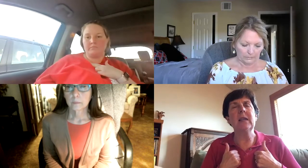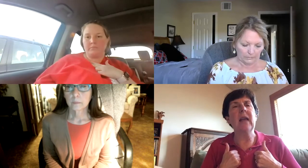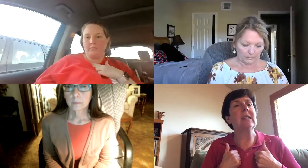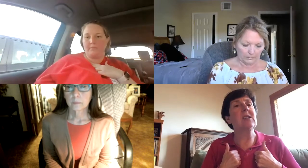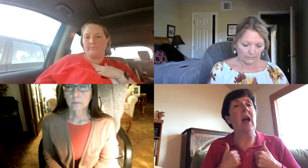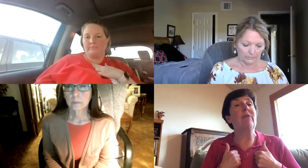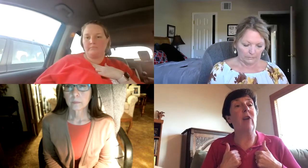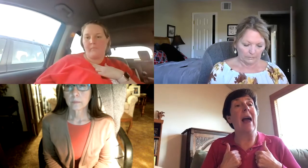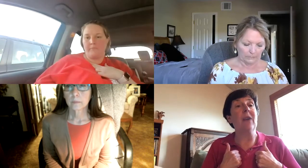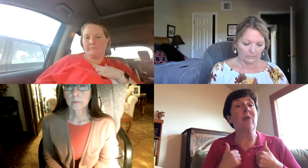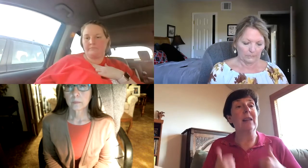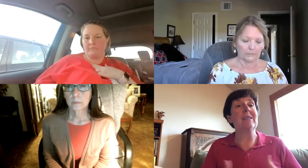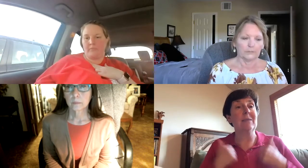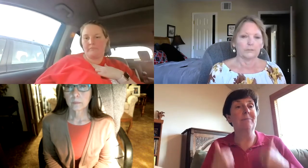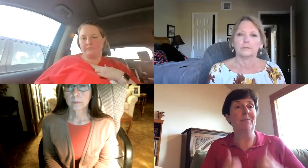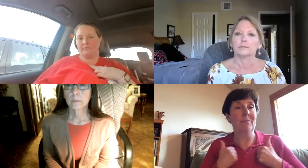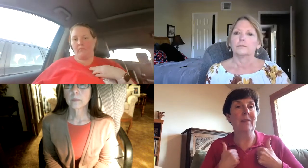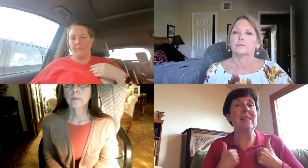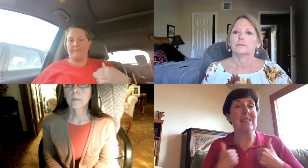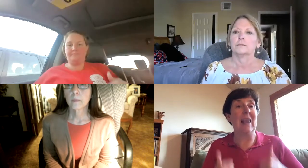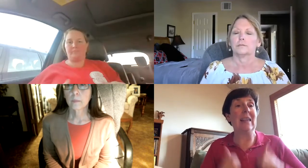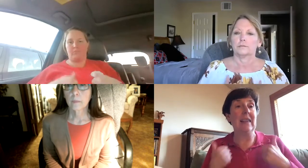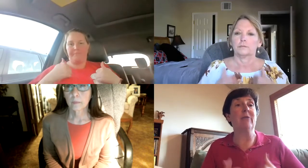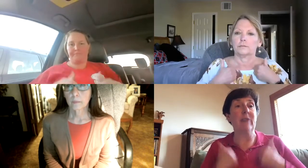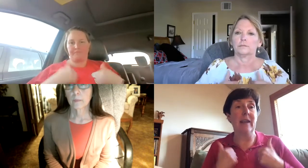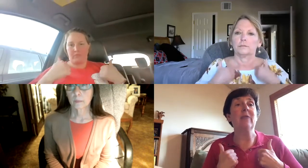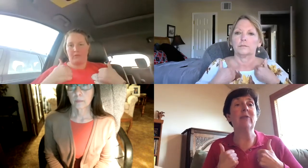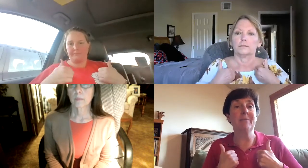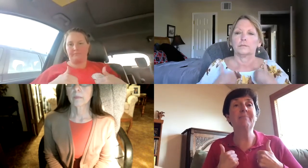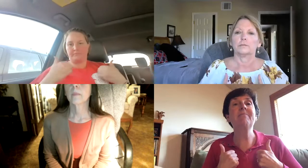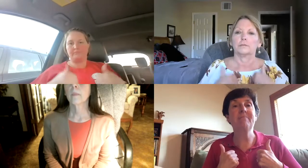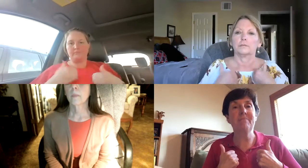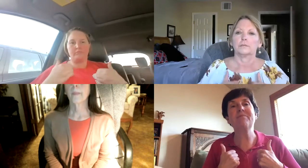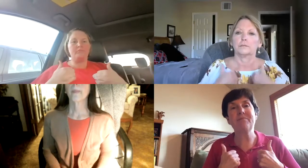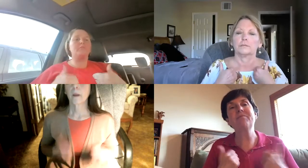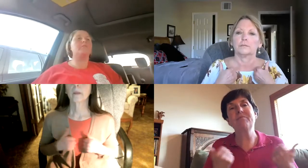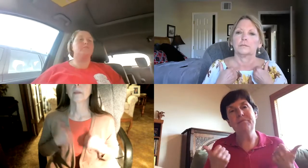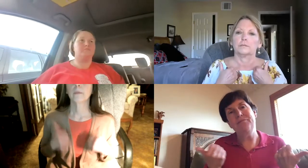And like the sign for address is like live, live.